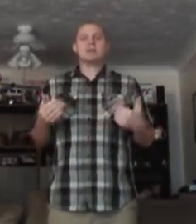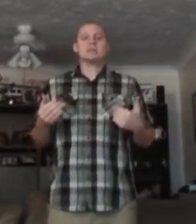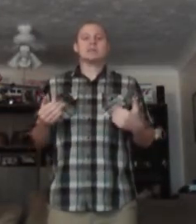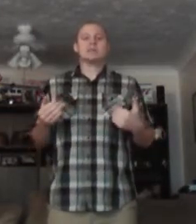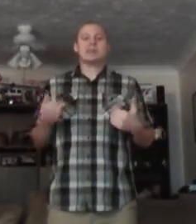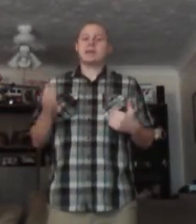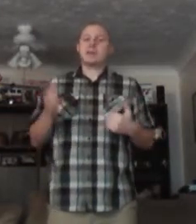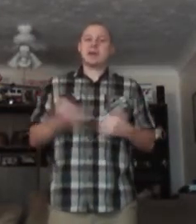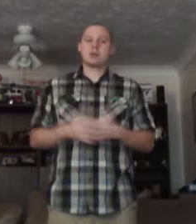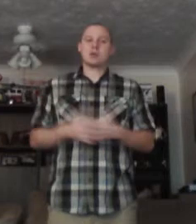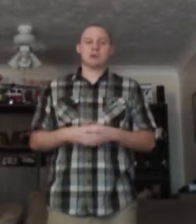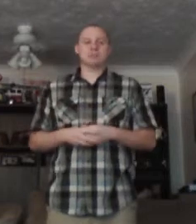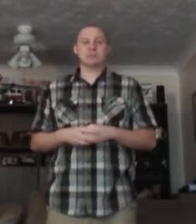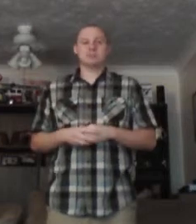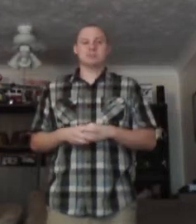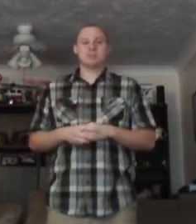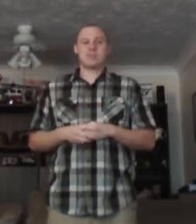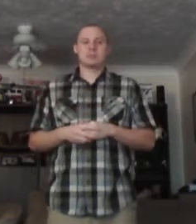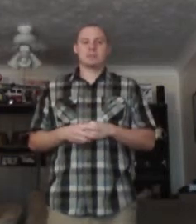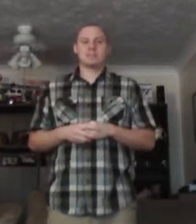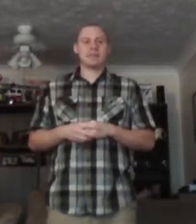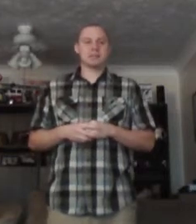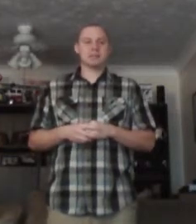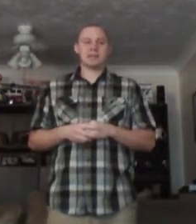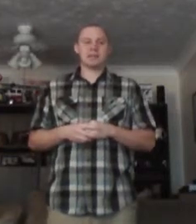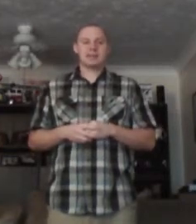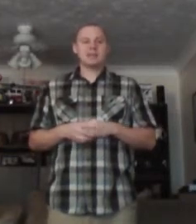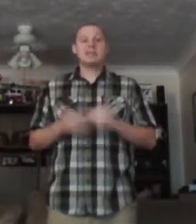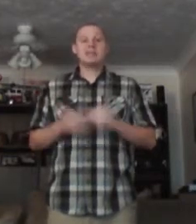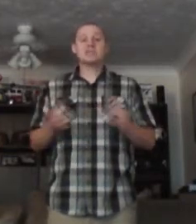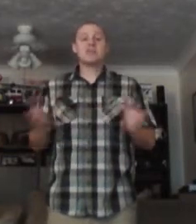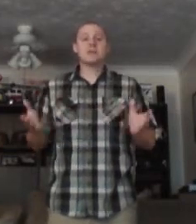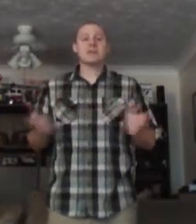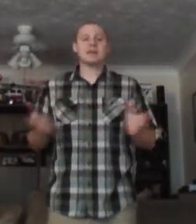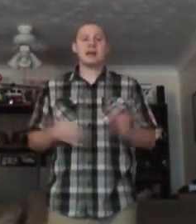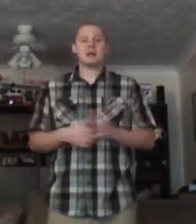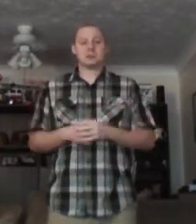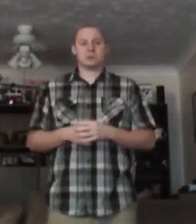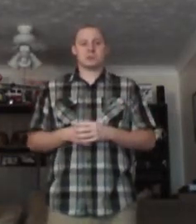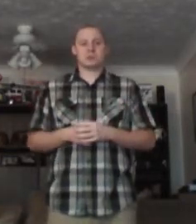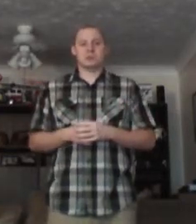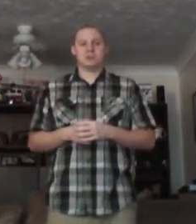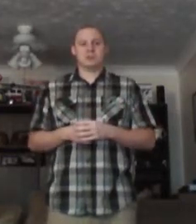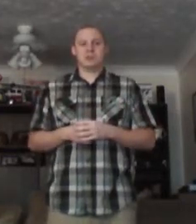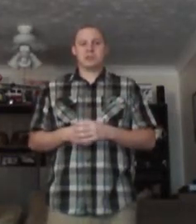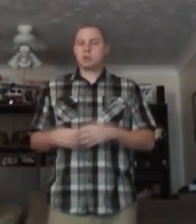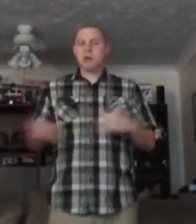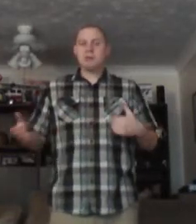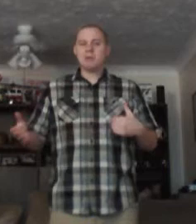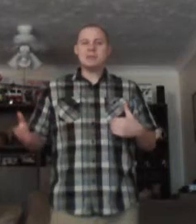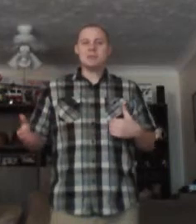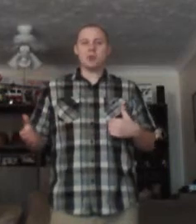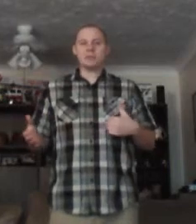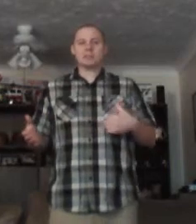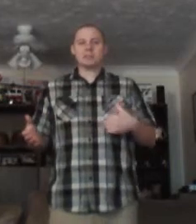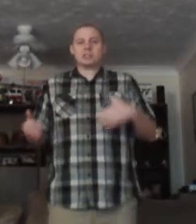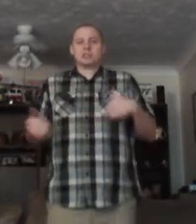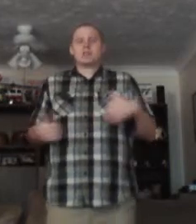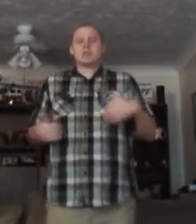that can have a bad outcome. Second, get your family out of the house. Go to a common meeting point, such as the tree in your